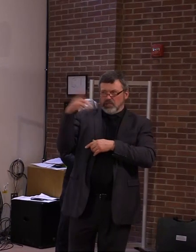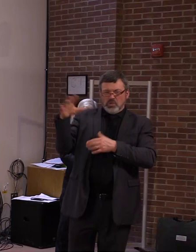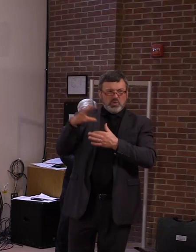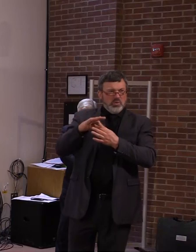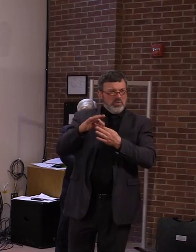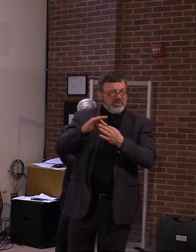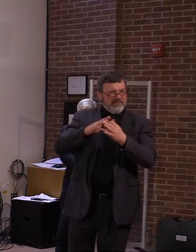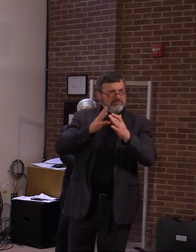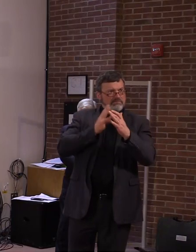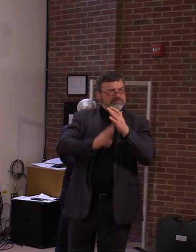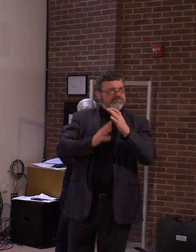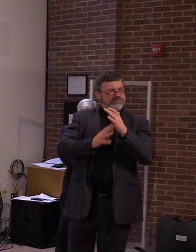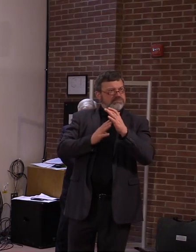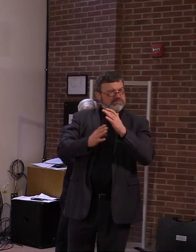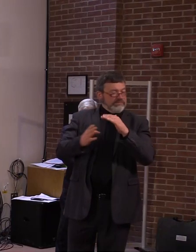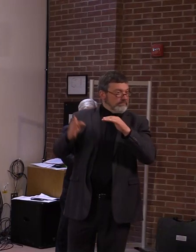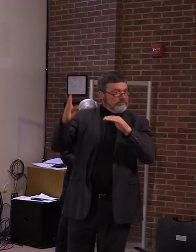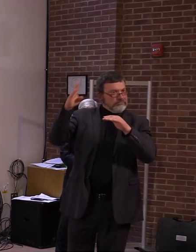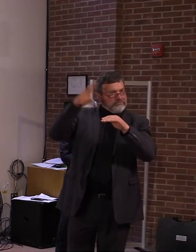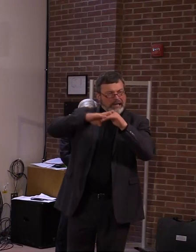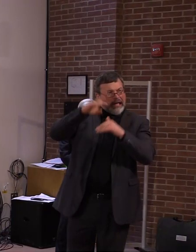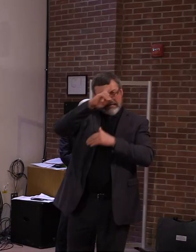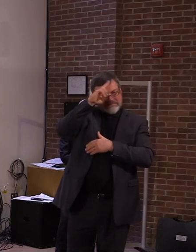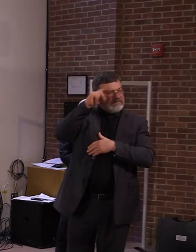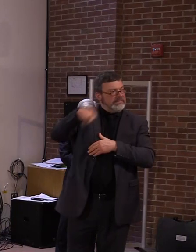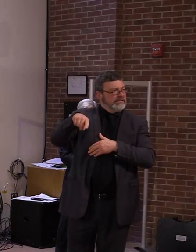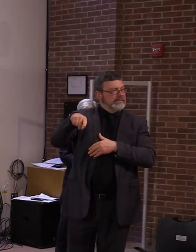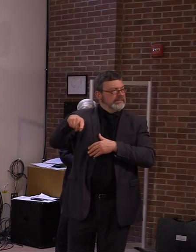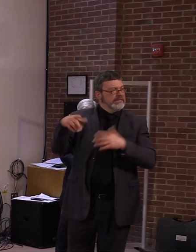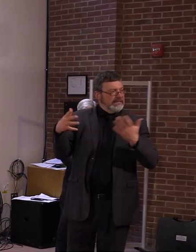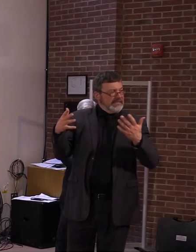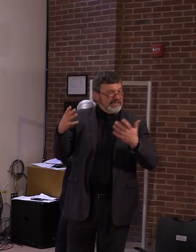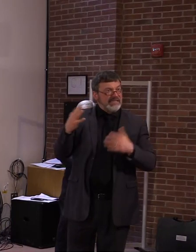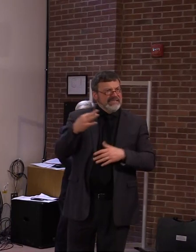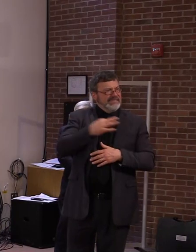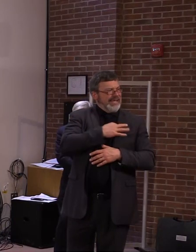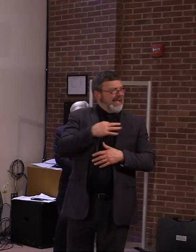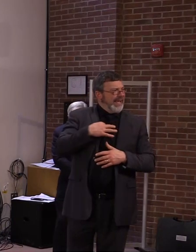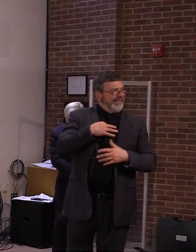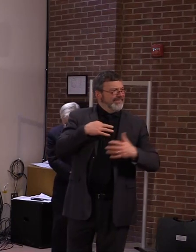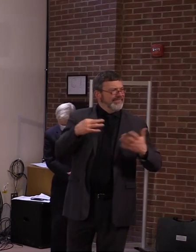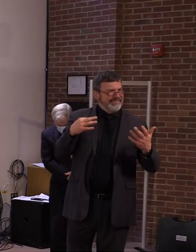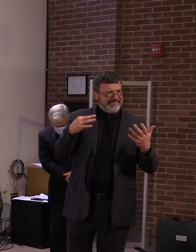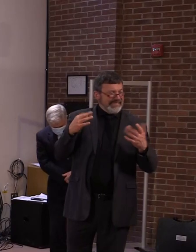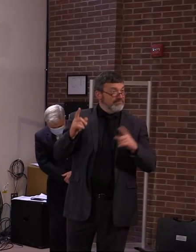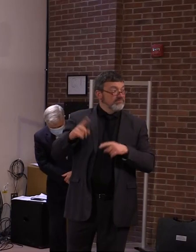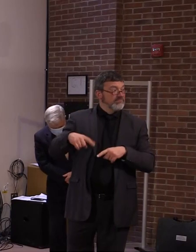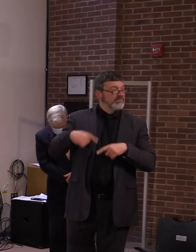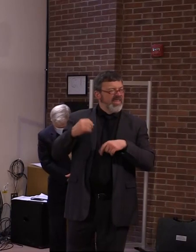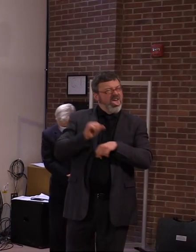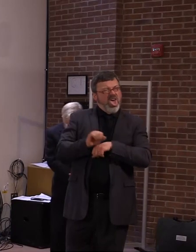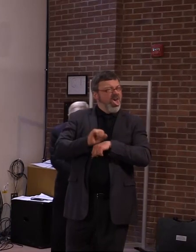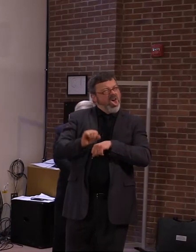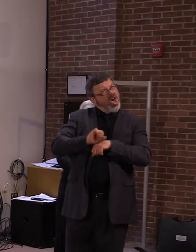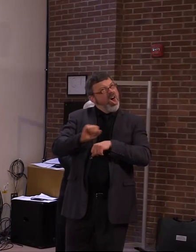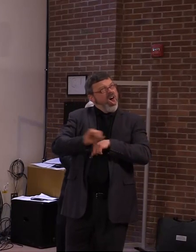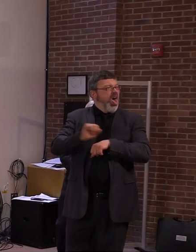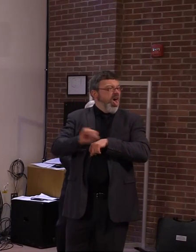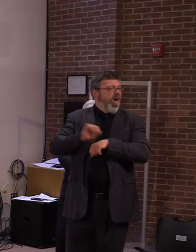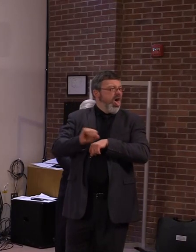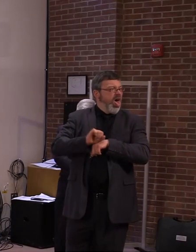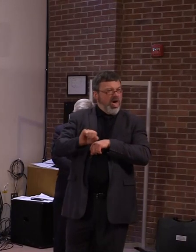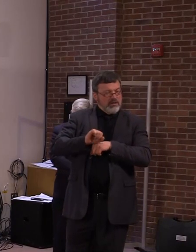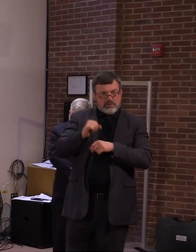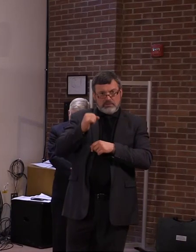pandemic. Hospital workers are nearing two full years of treating COVID patients in highly stressful situations, and